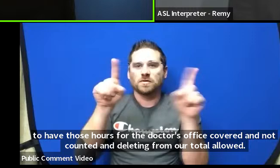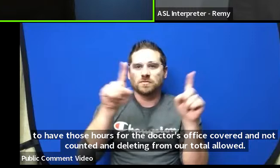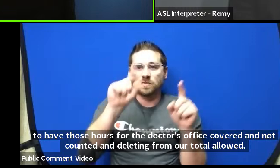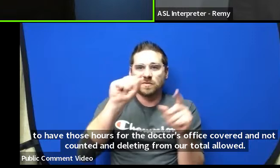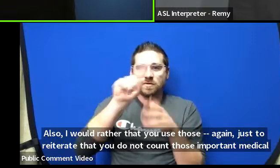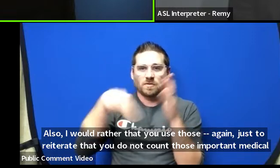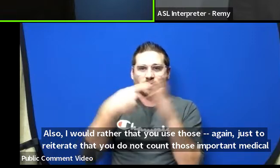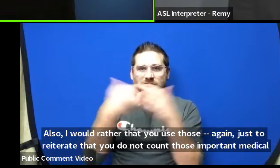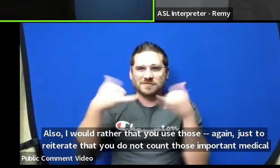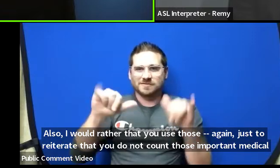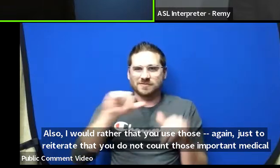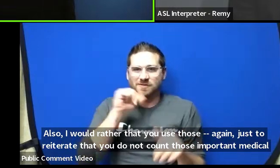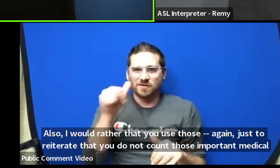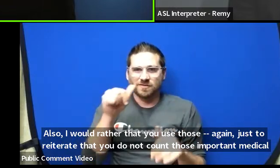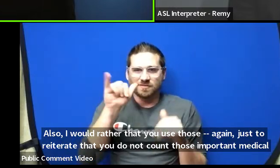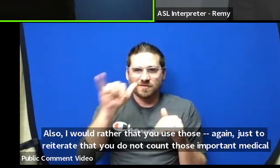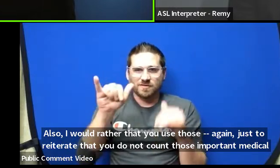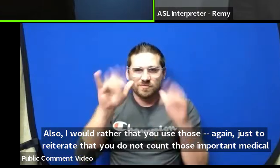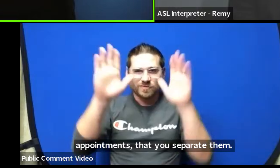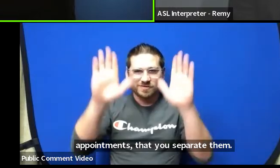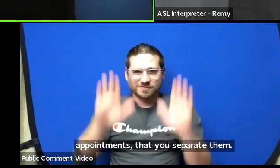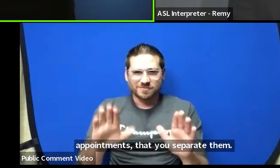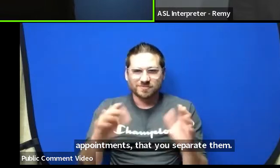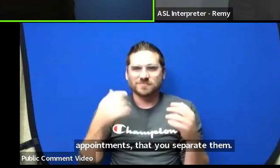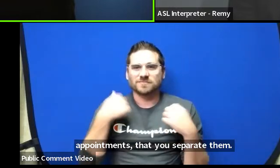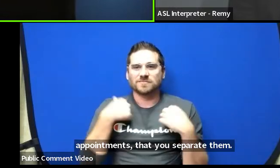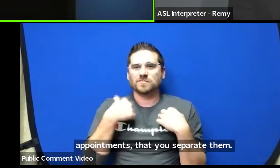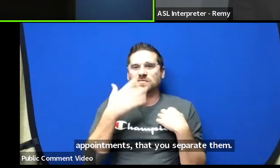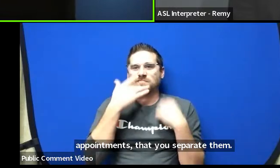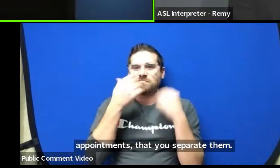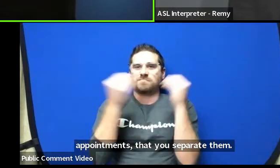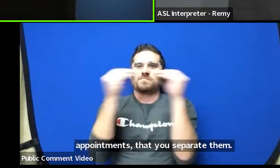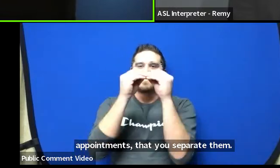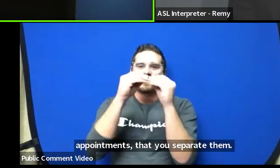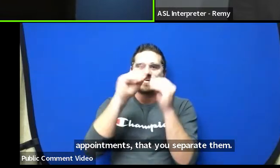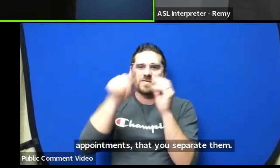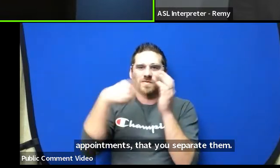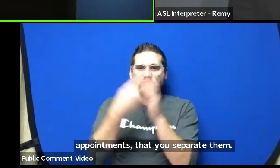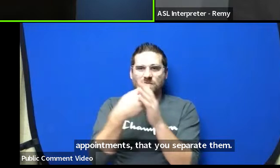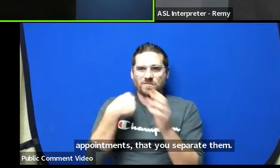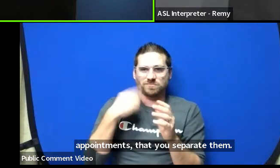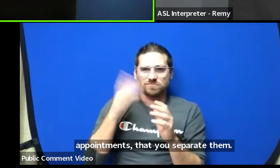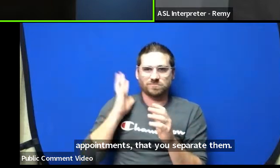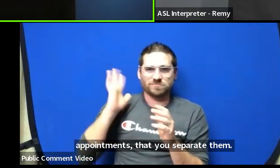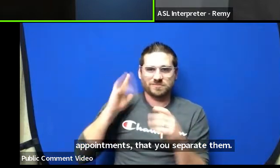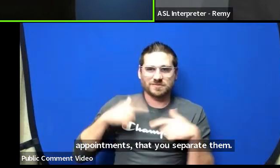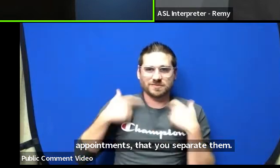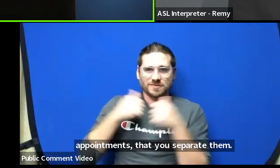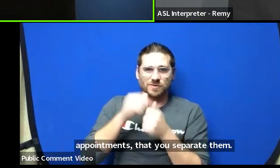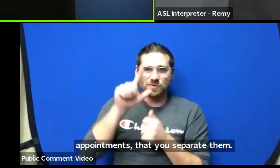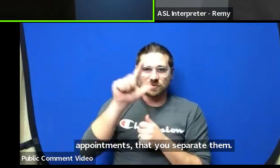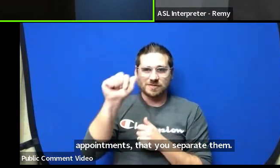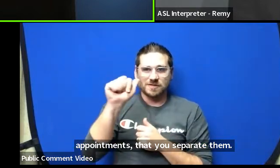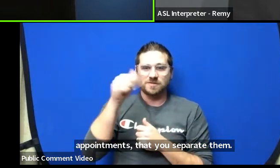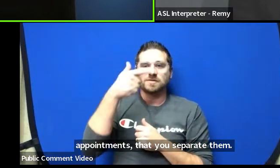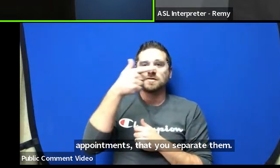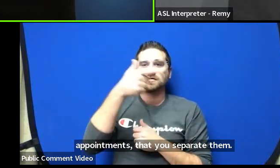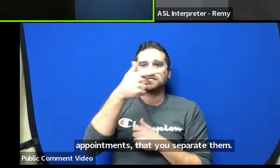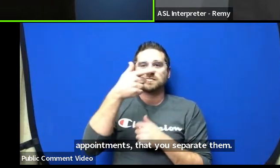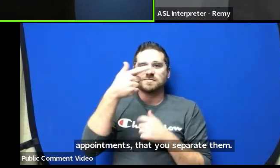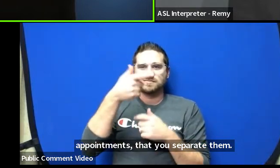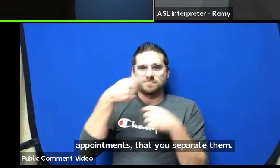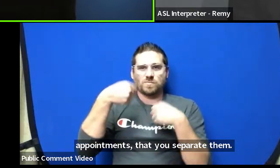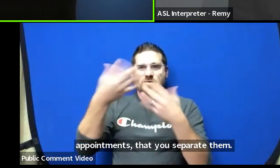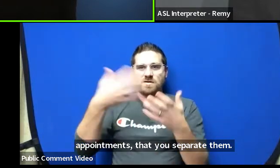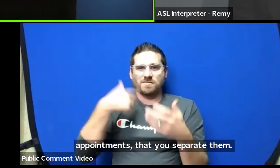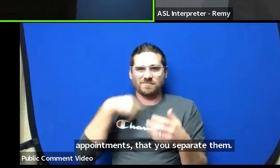them. Socializing is great, but the hours are still not great. We really need more hours available to us.